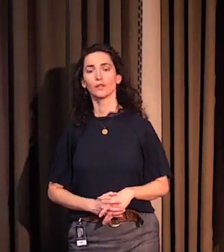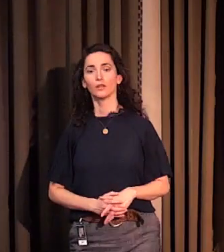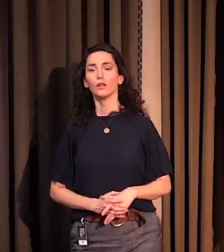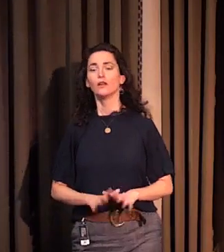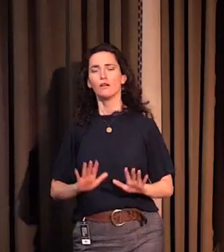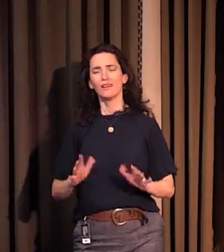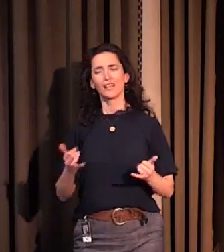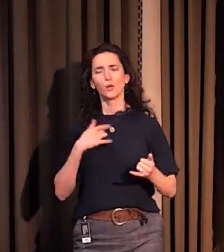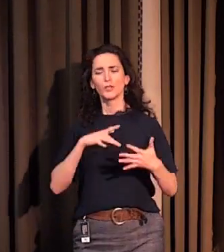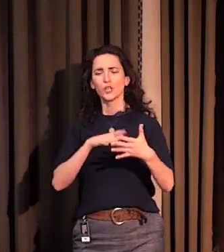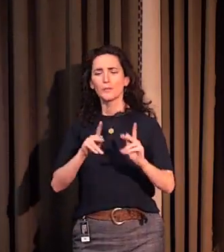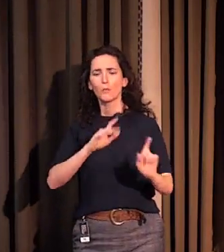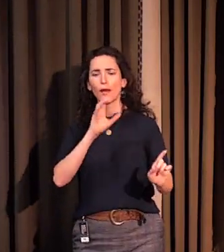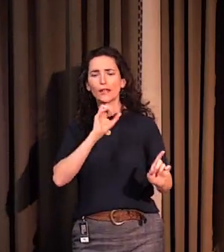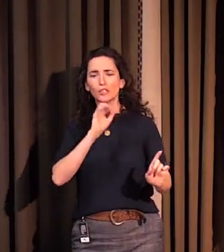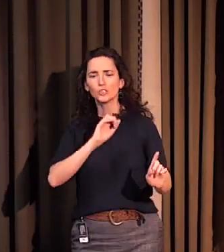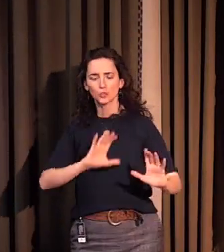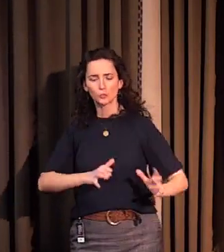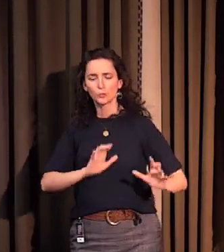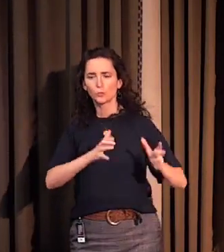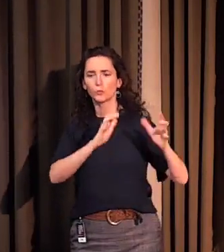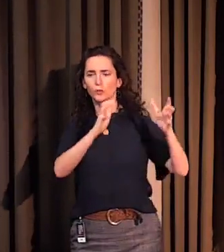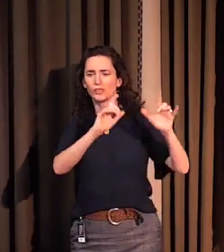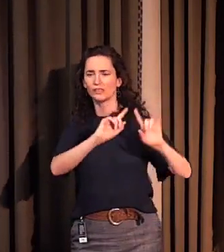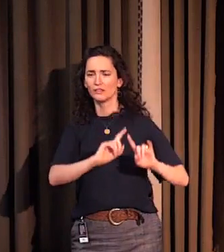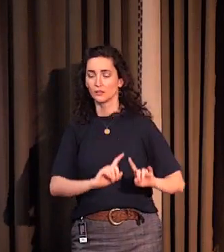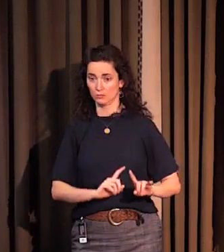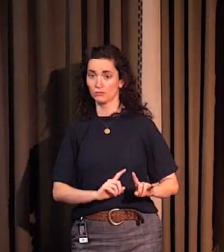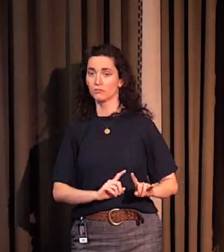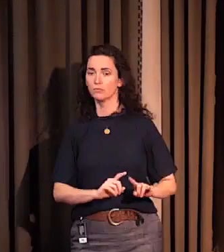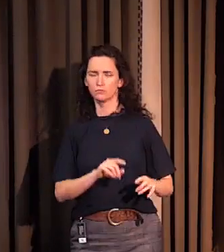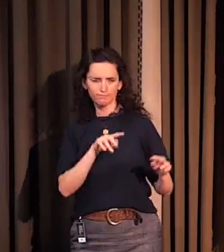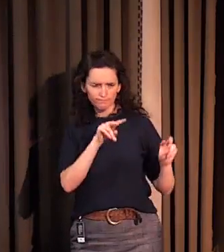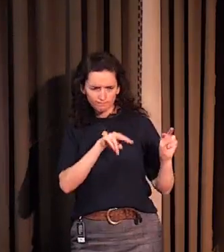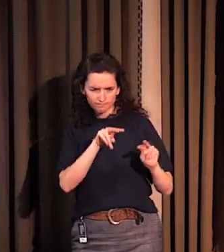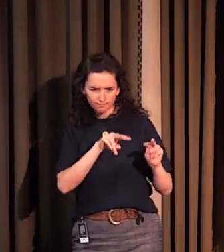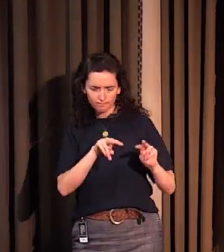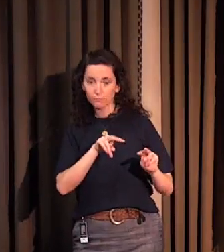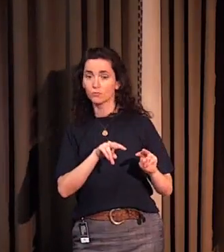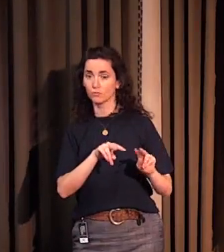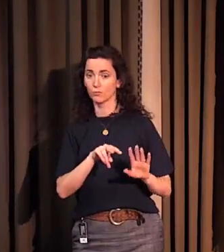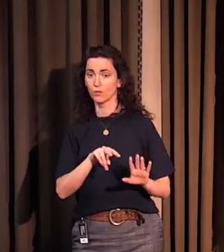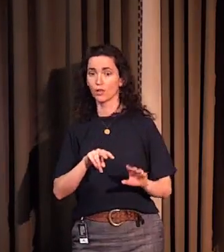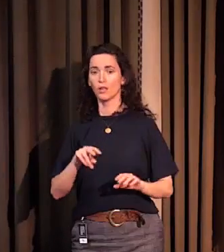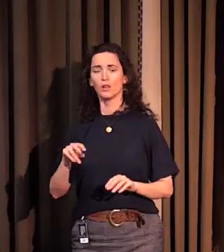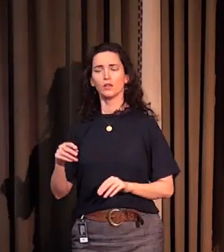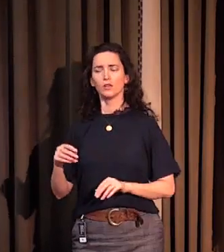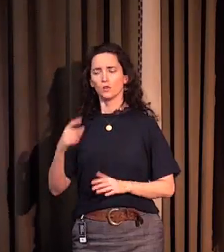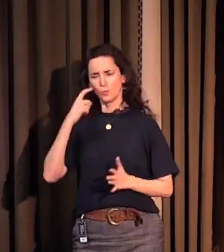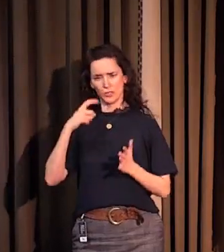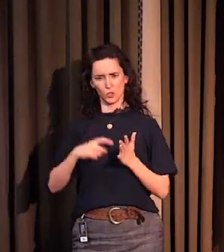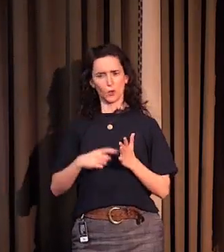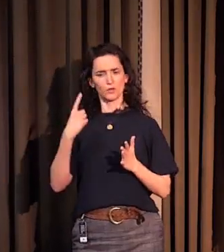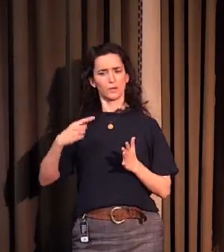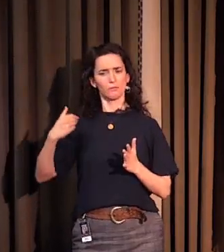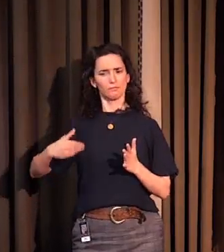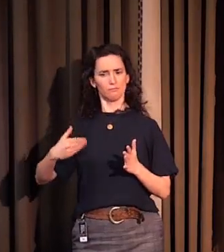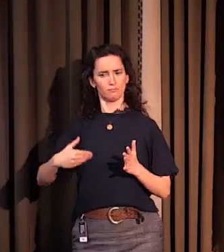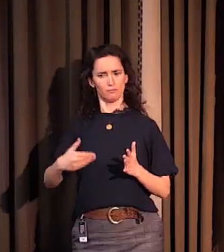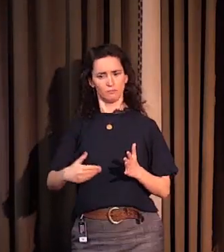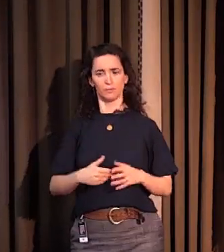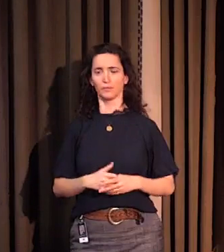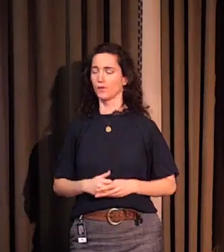age groups, and we see a trend now that we've seen a few times. And I'll